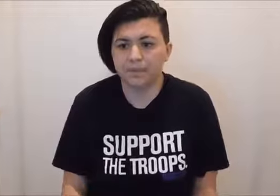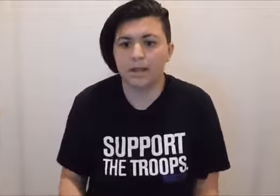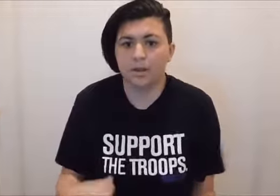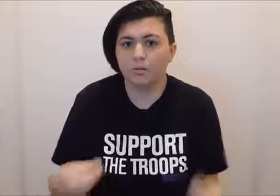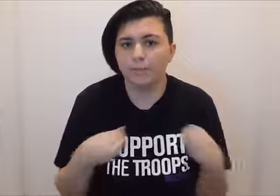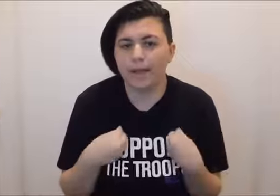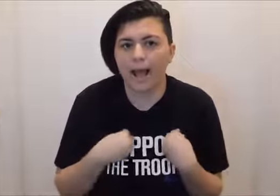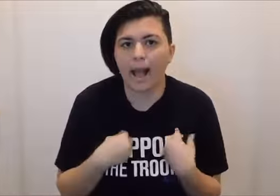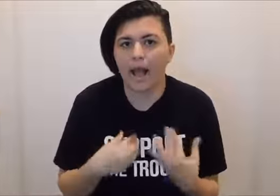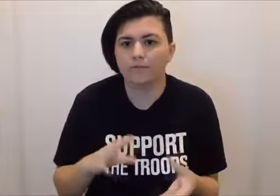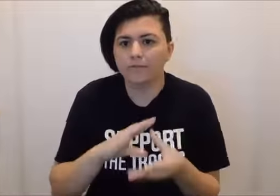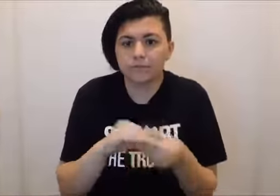existed around Greece at the time.